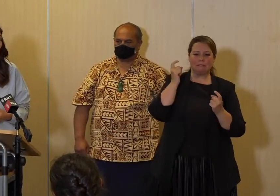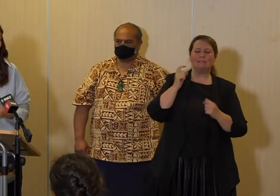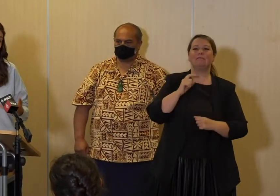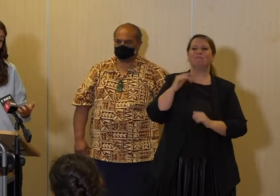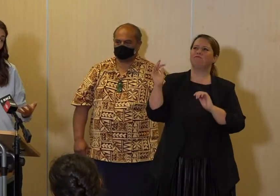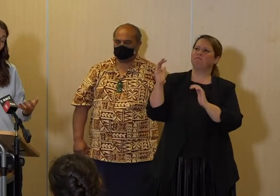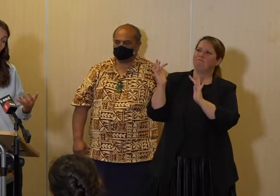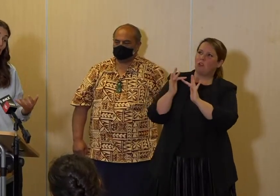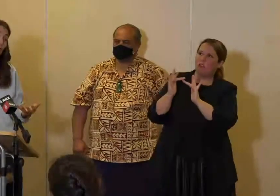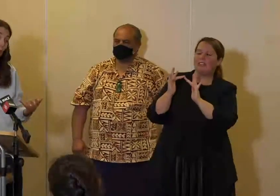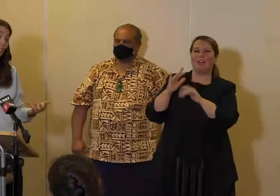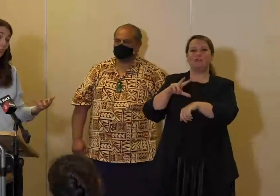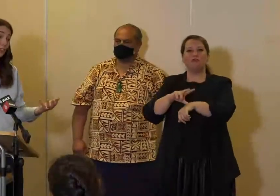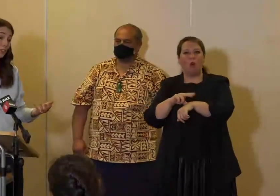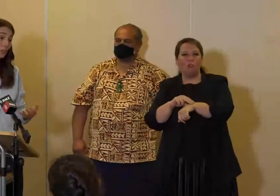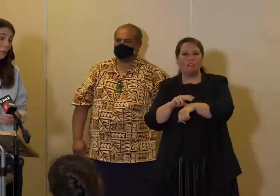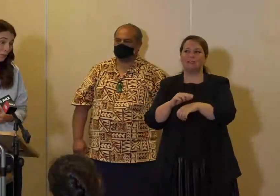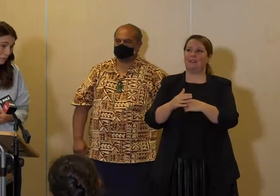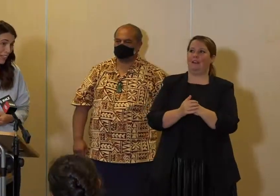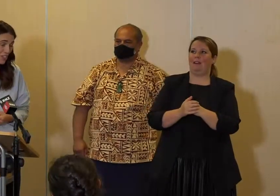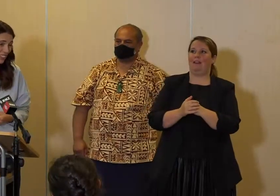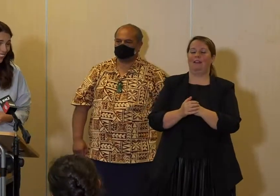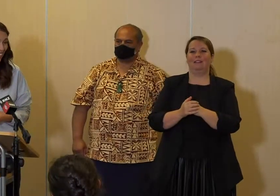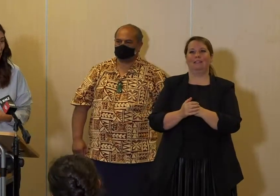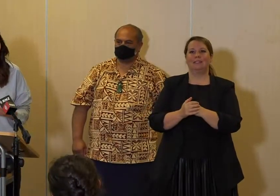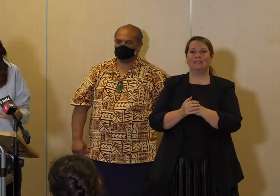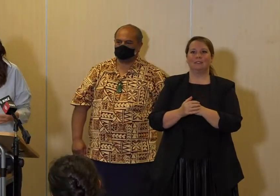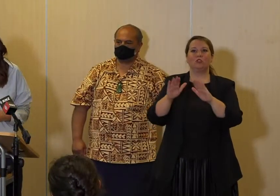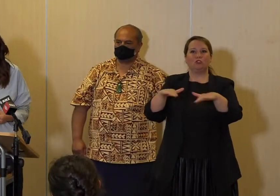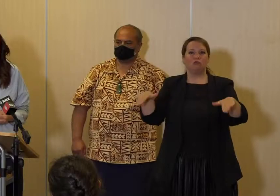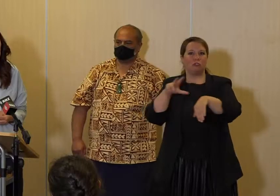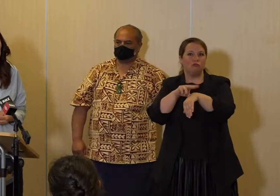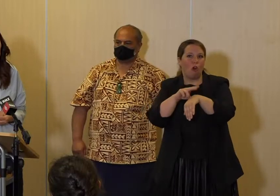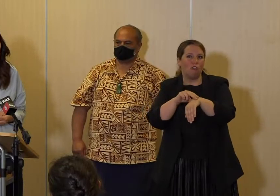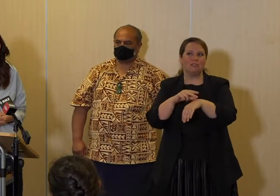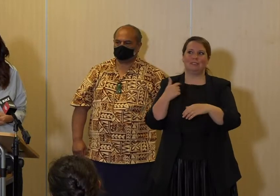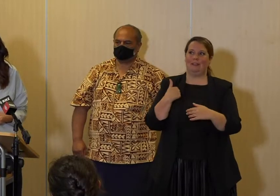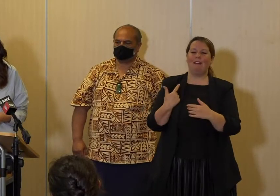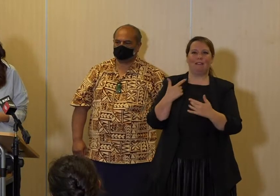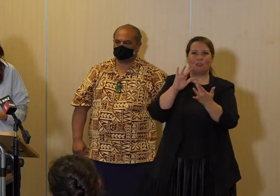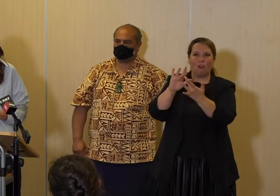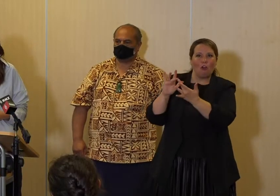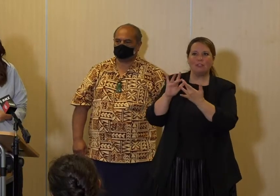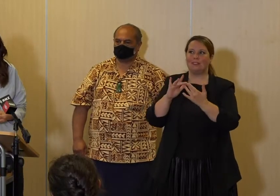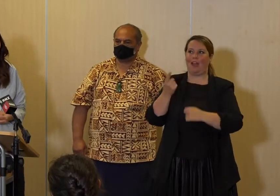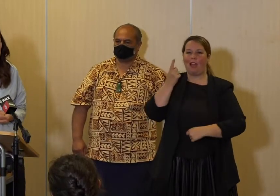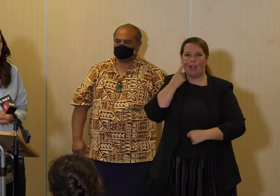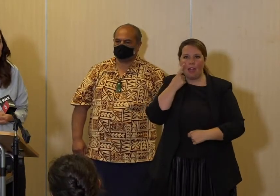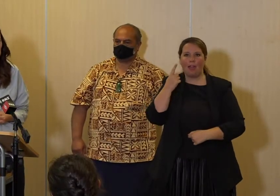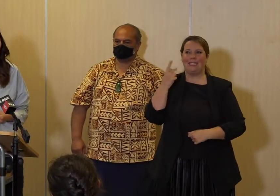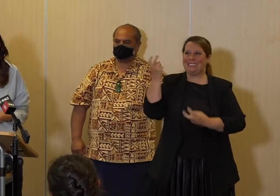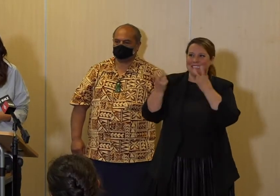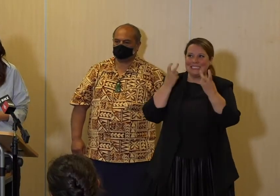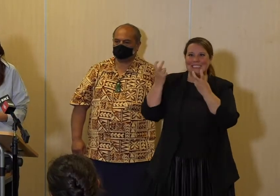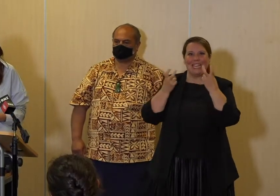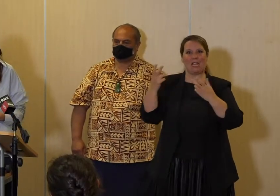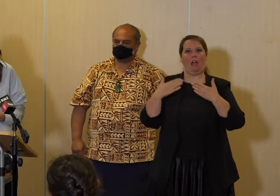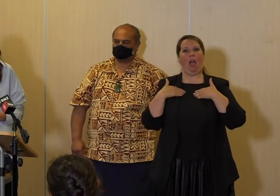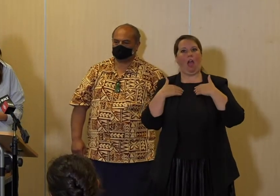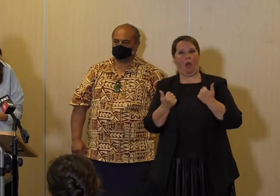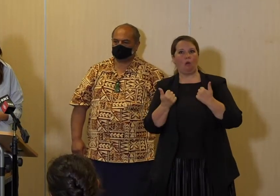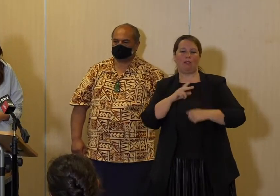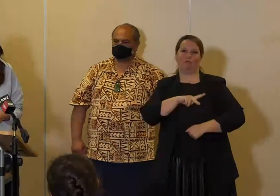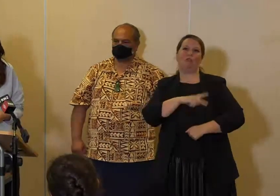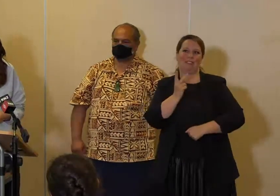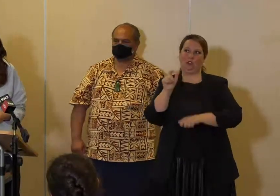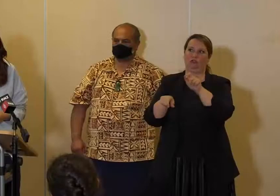of some of those New Zealand paediatricians who have put information and made it available online. Seek the advice of health professionals, but please know we would not